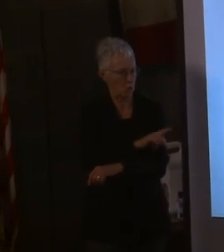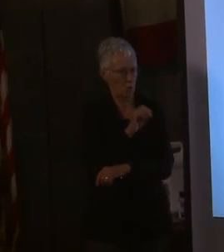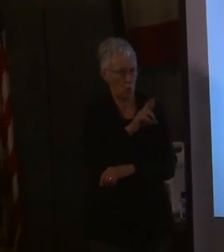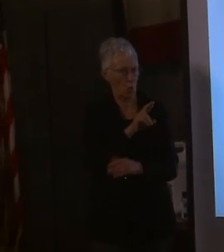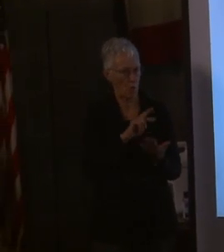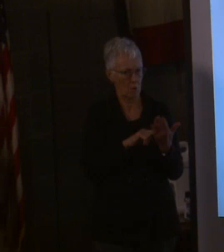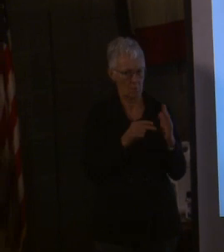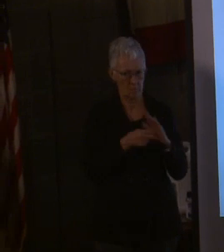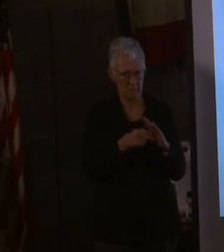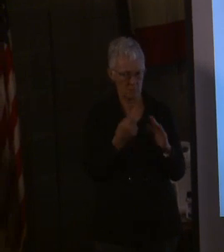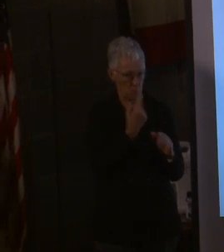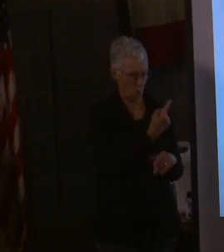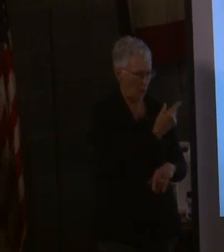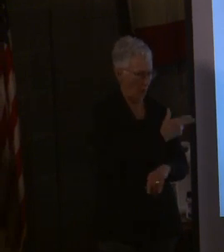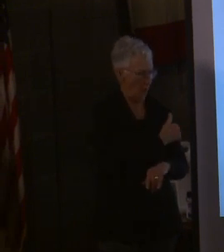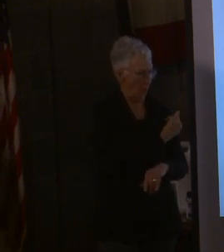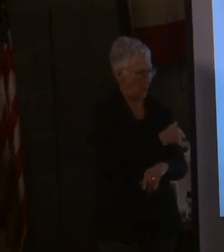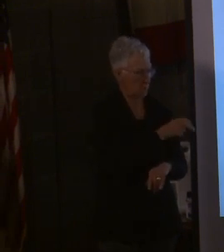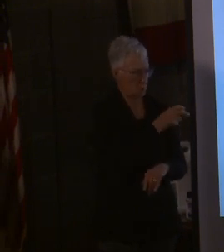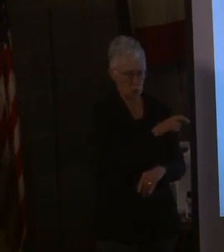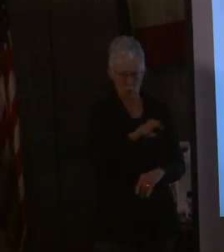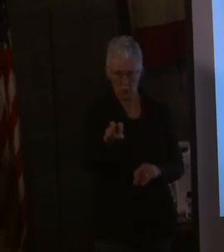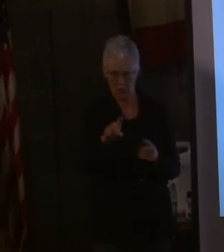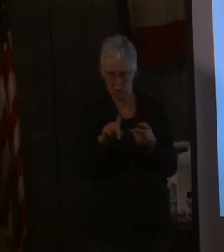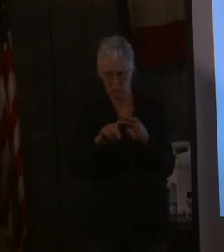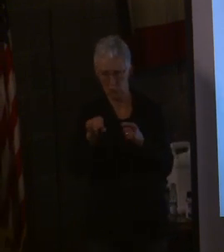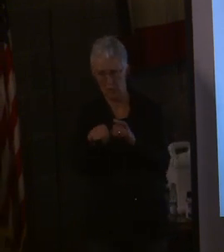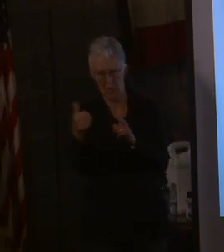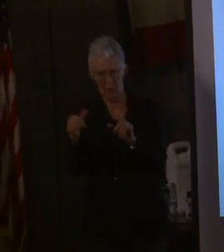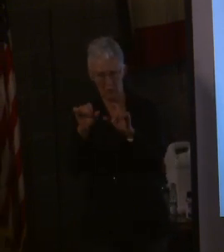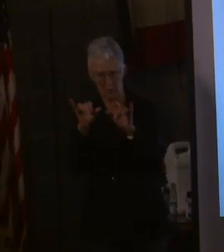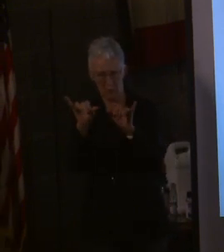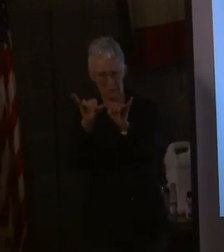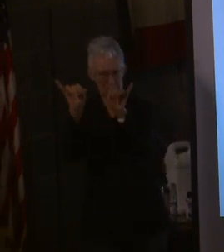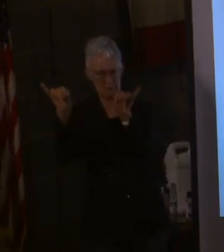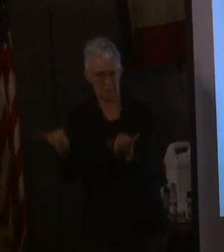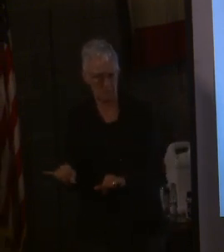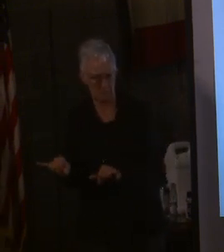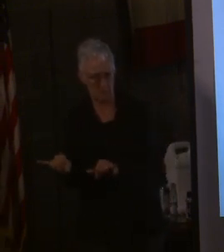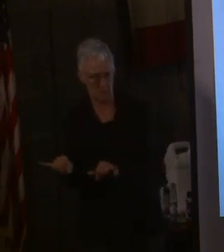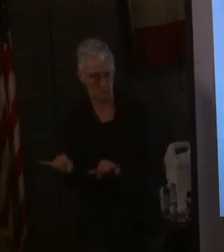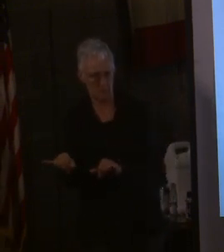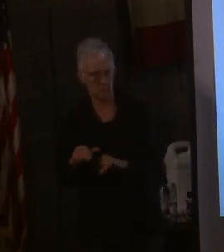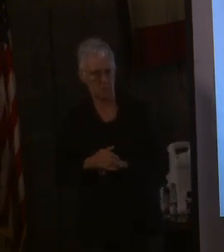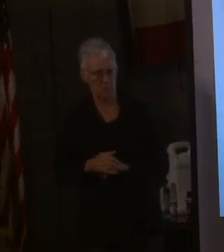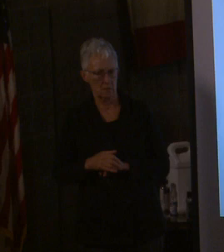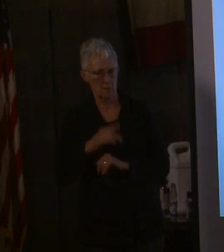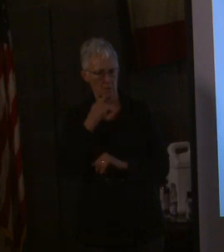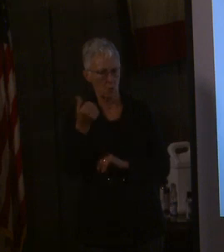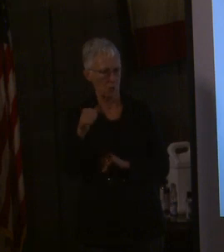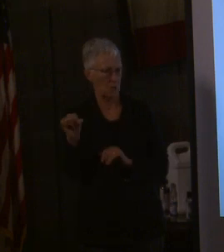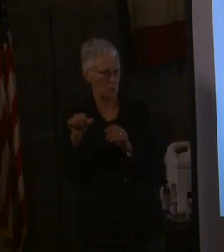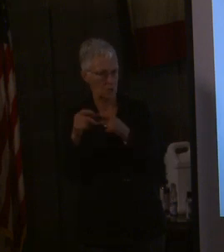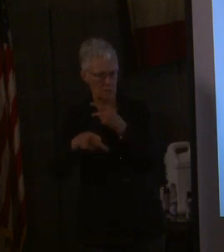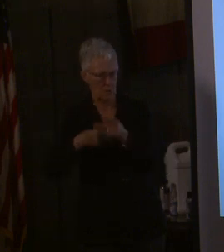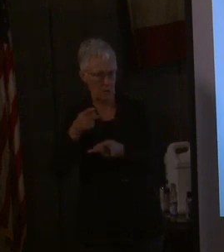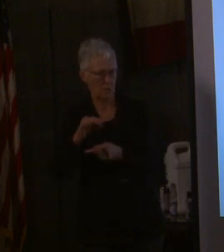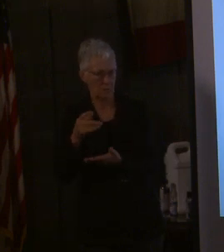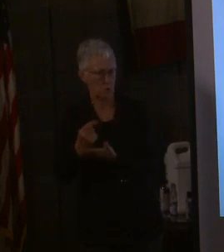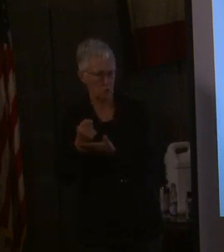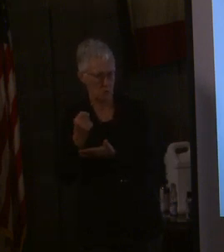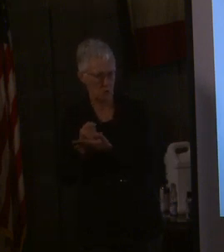patient, into another system, in their system, I guess for any type of